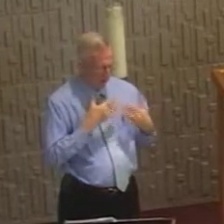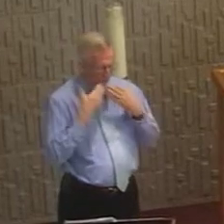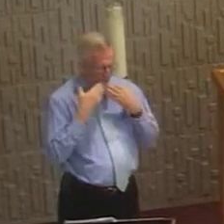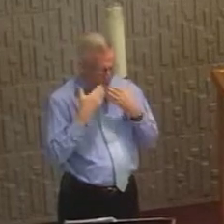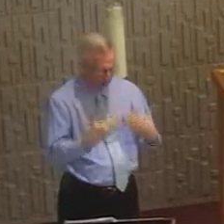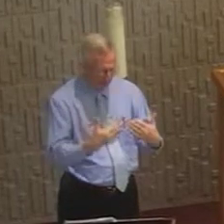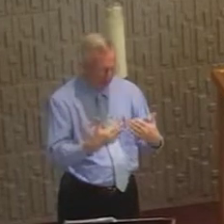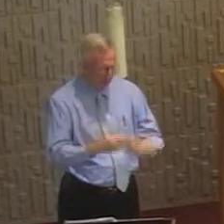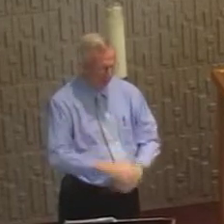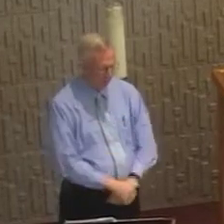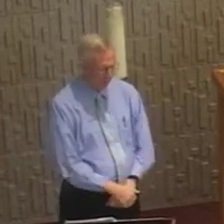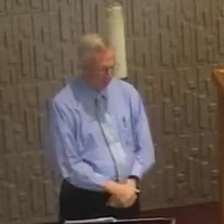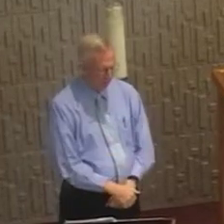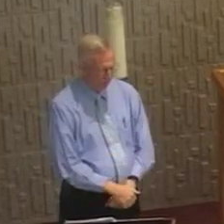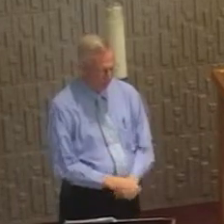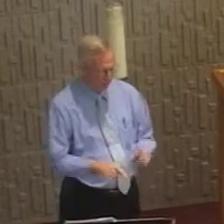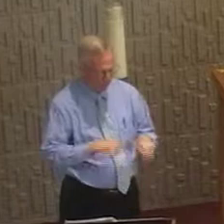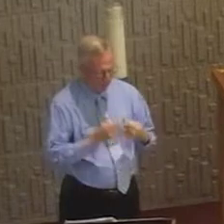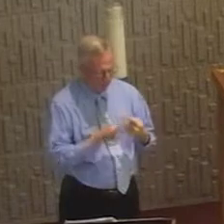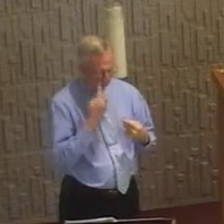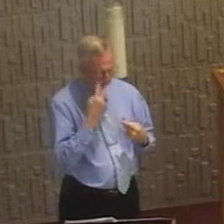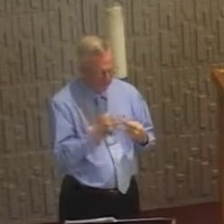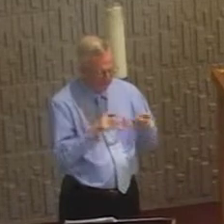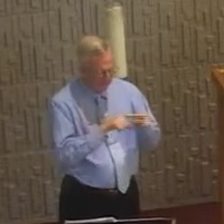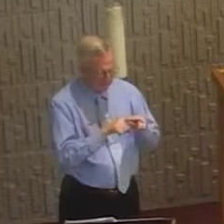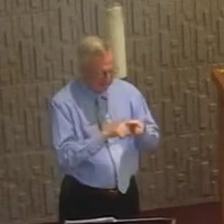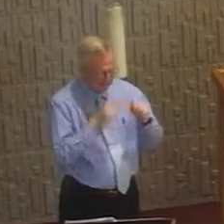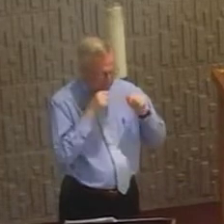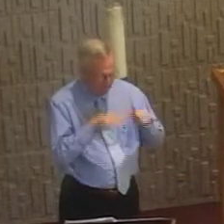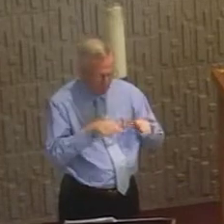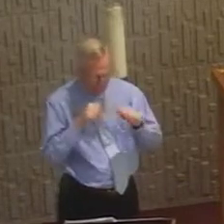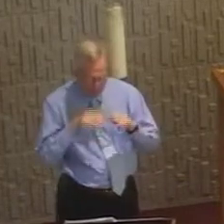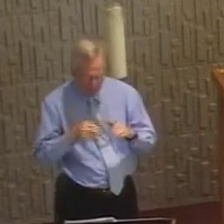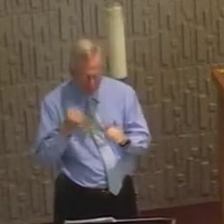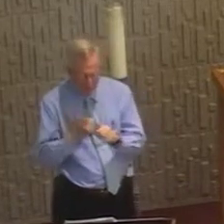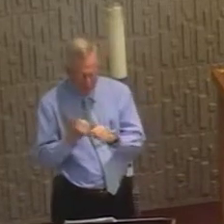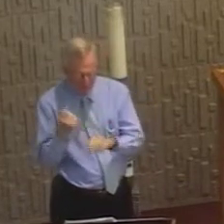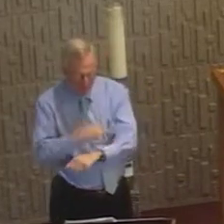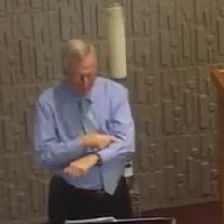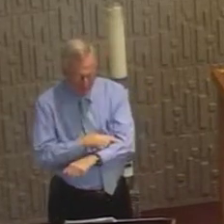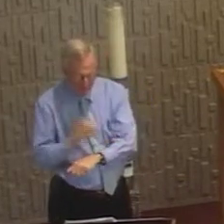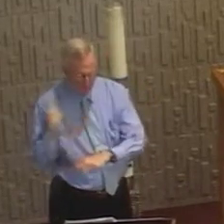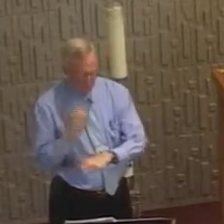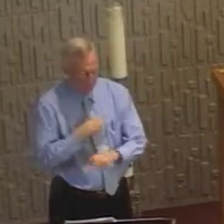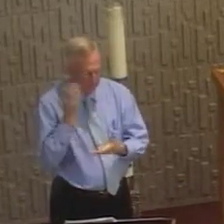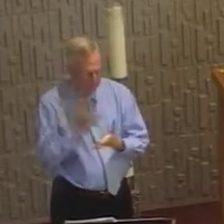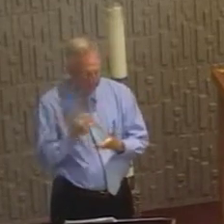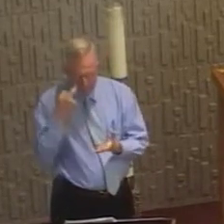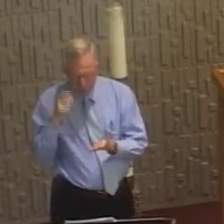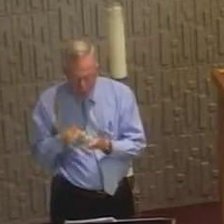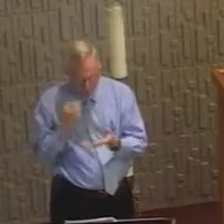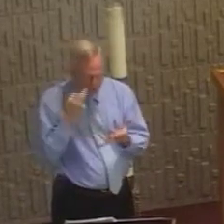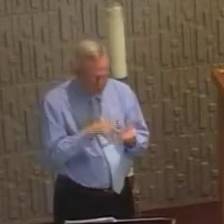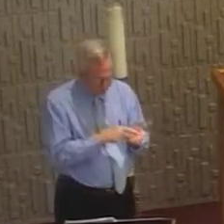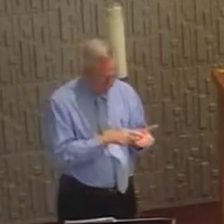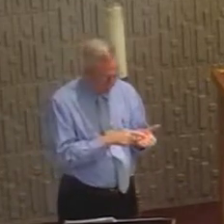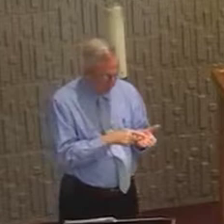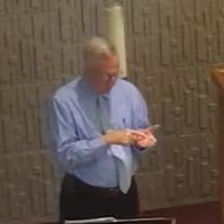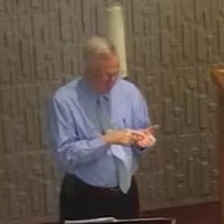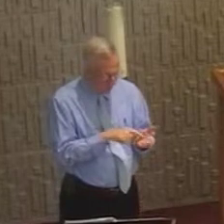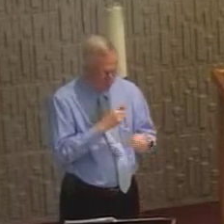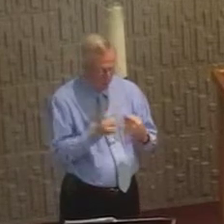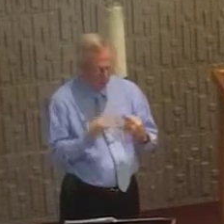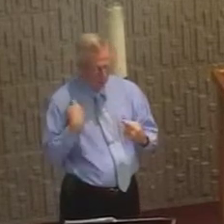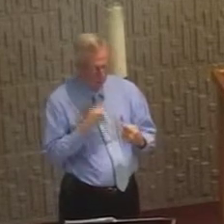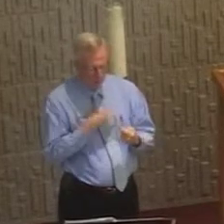When we see the same blessings every day, we eventually stop noticing them. When we stop noticing,